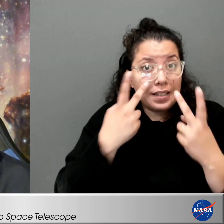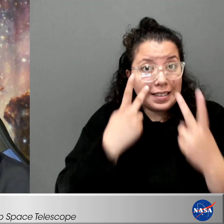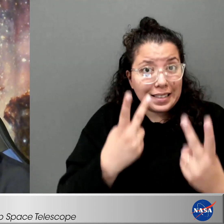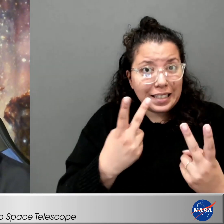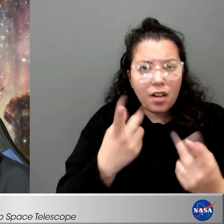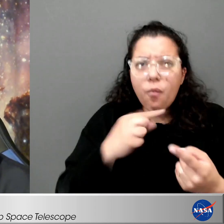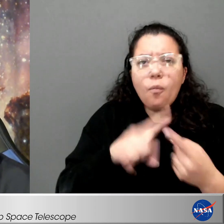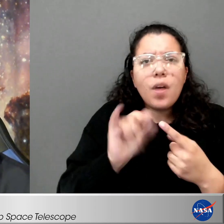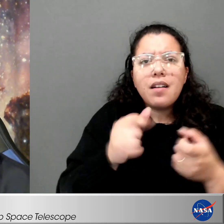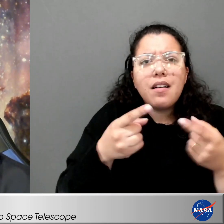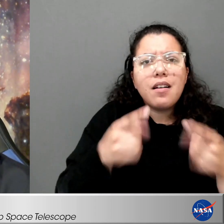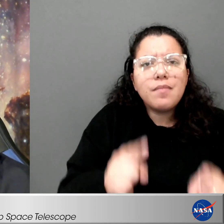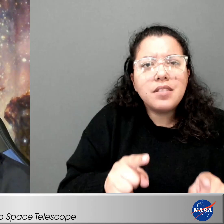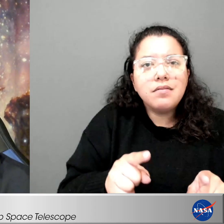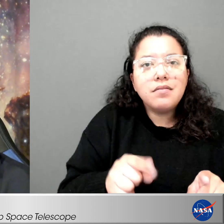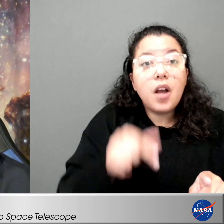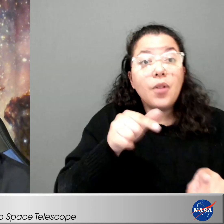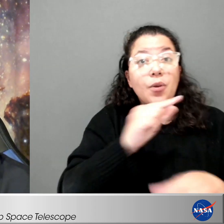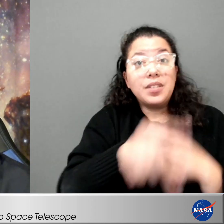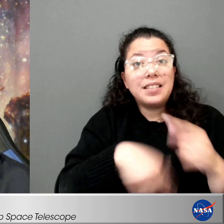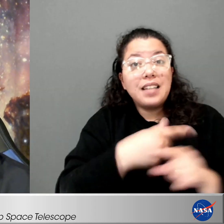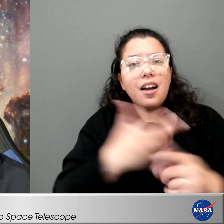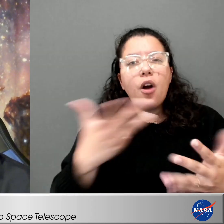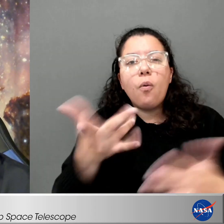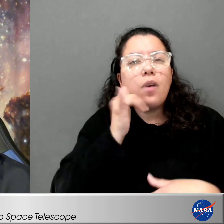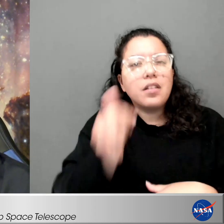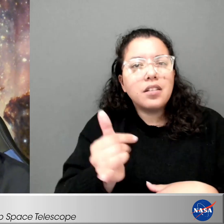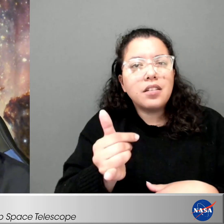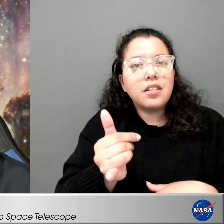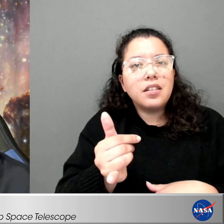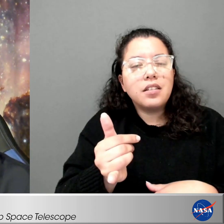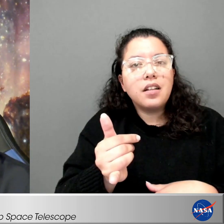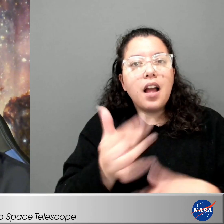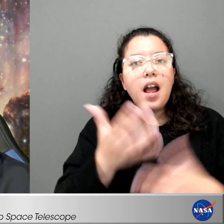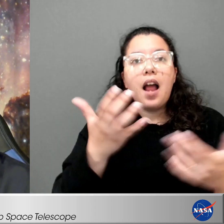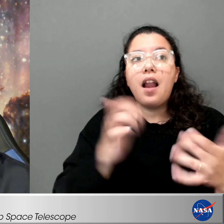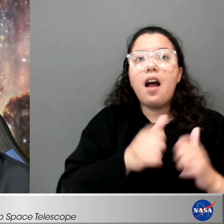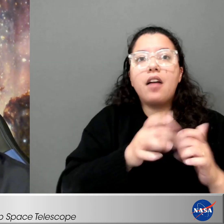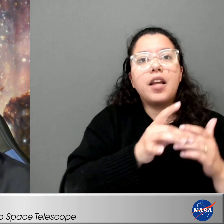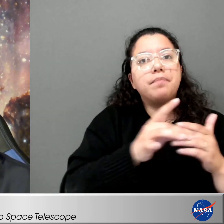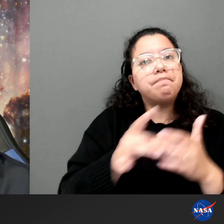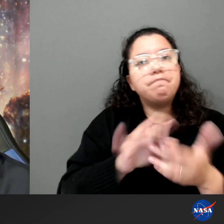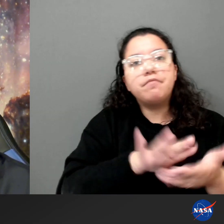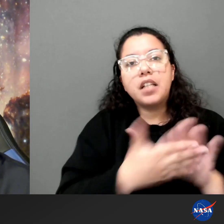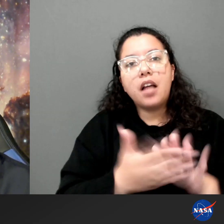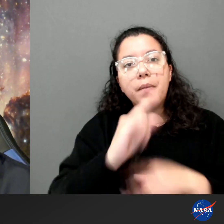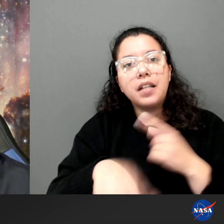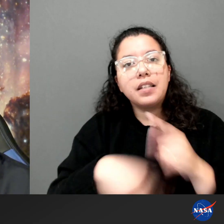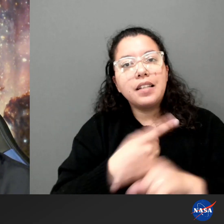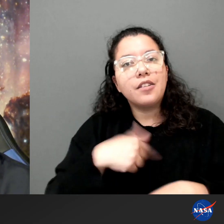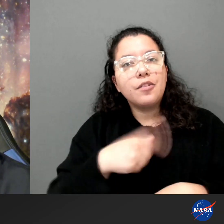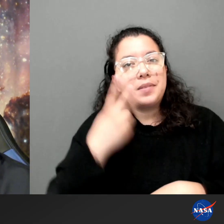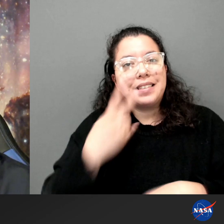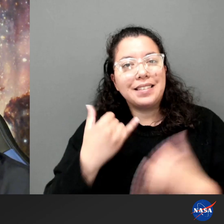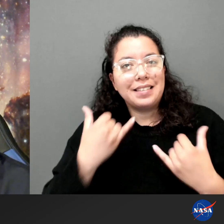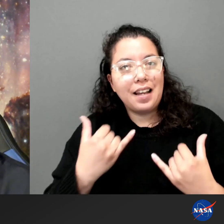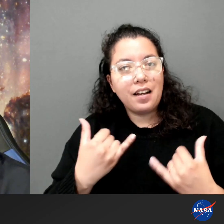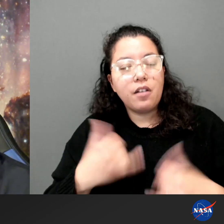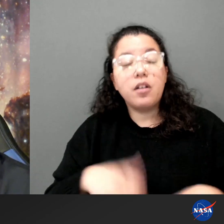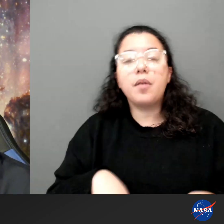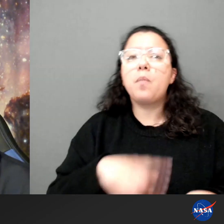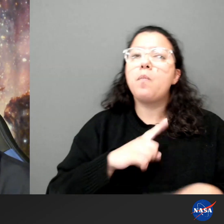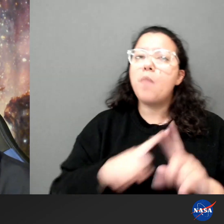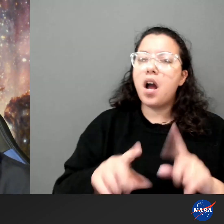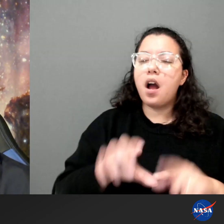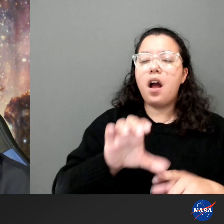like? And how did they turn into the galaxies that we're familiar with today? But perhaps more directly to the question of cosmology, there's